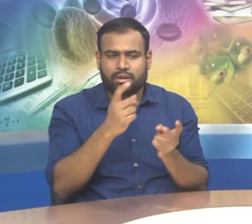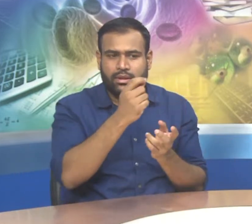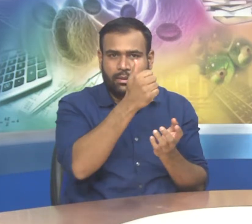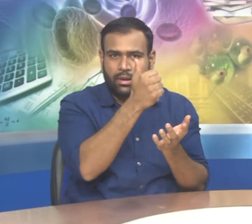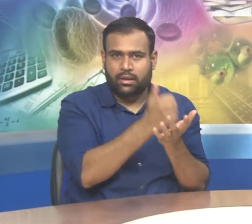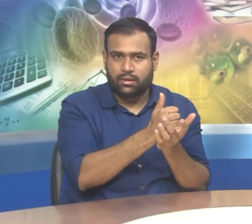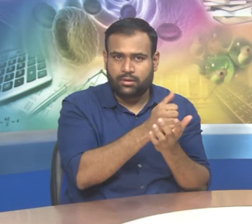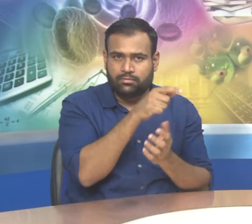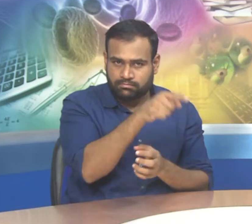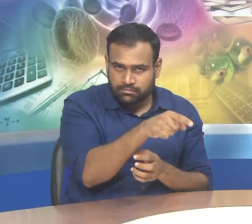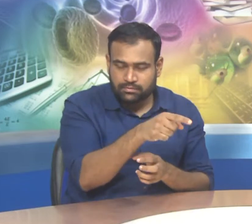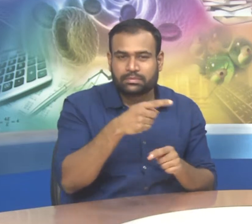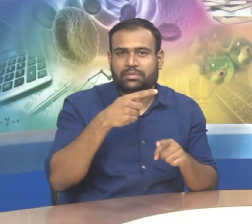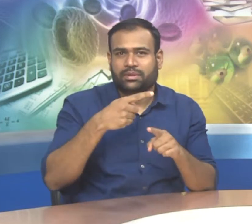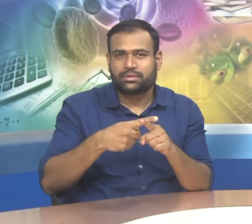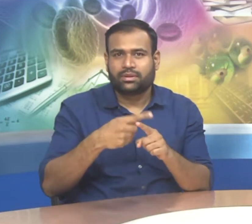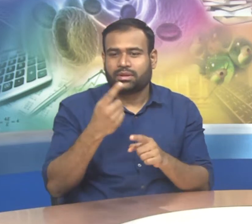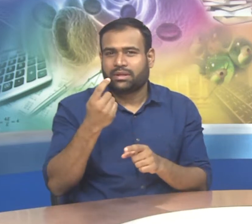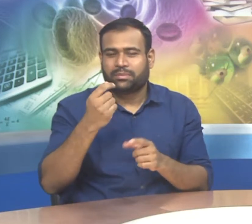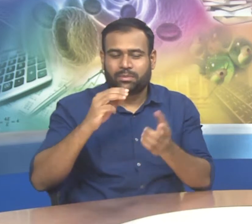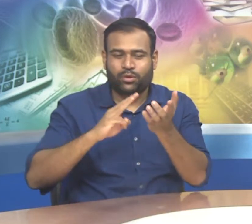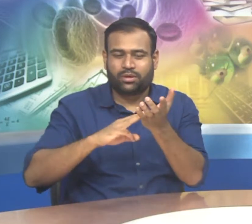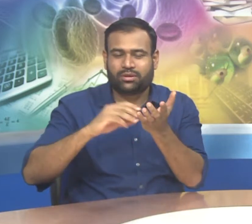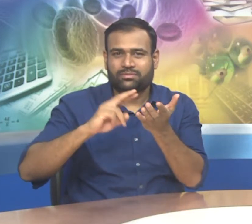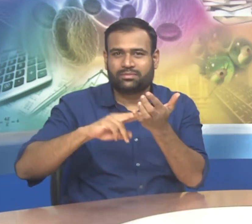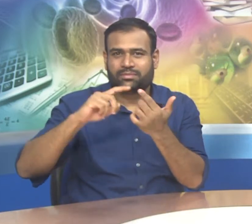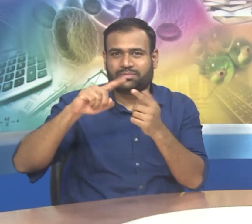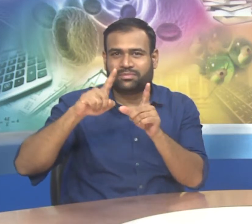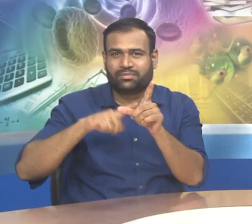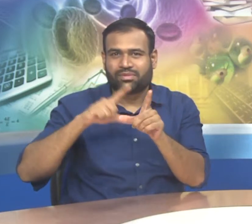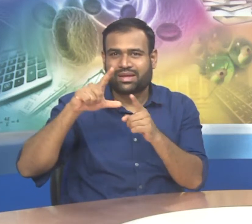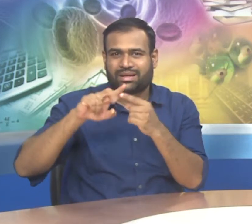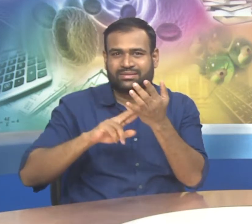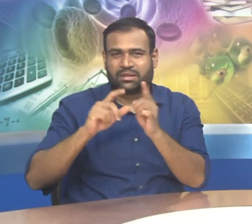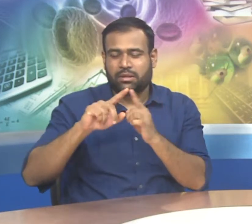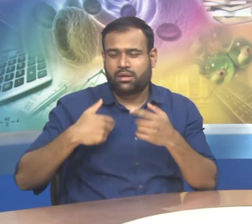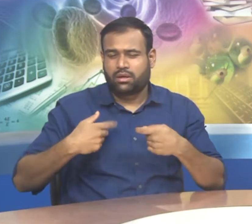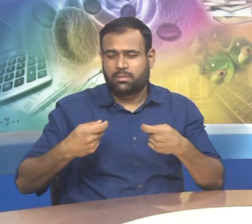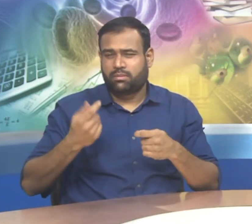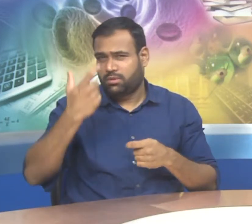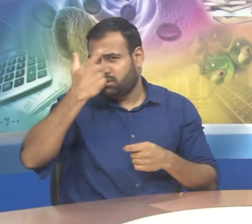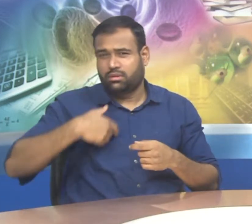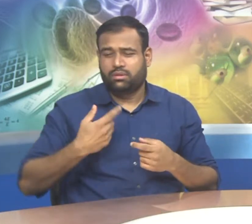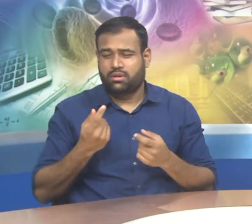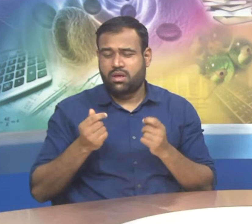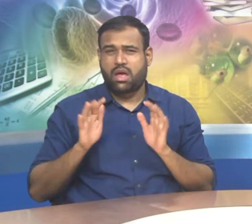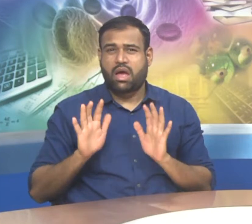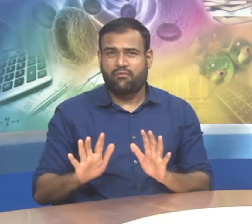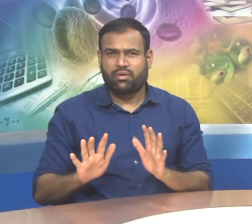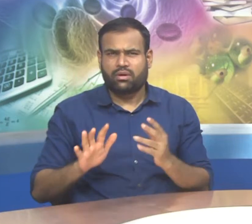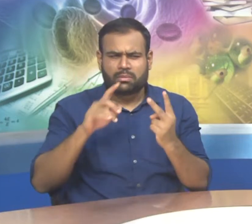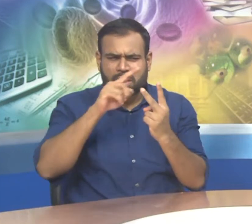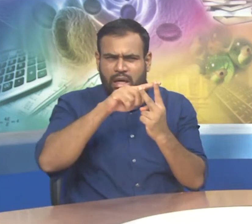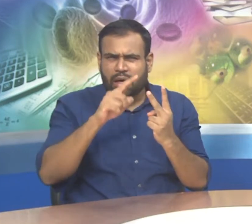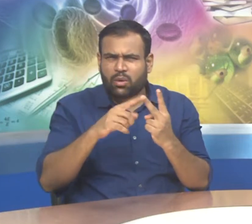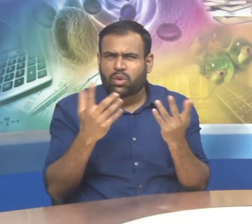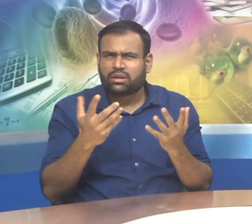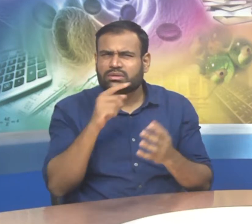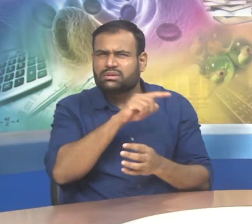On screen you can see the words banks and money lenders, and here we will understand the difference between banks